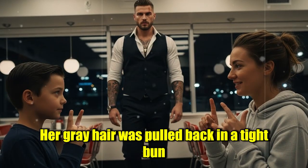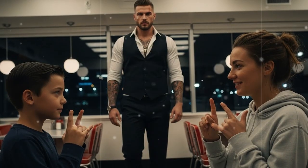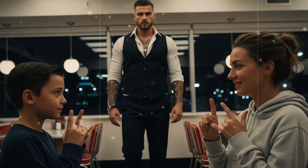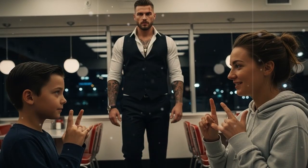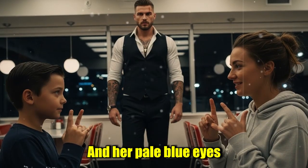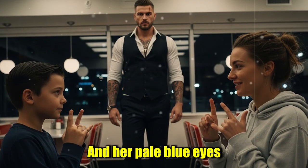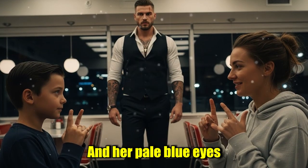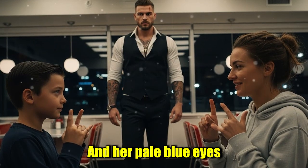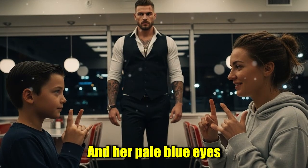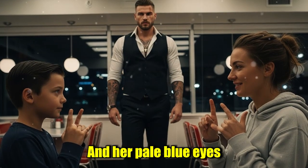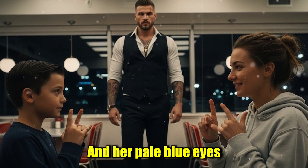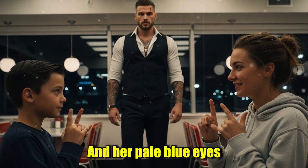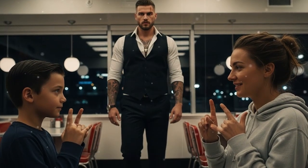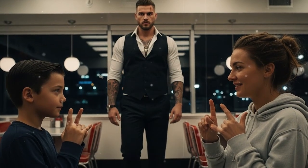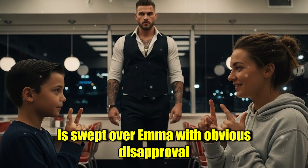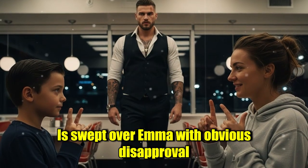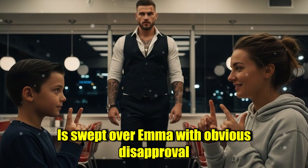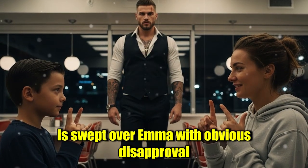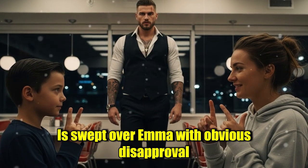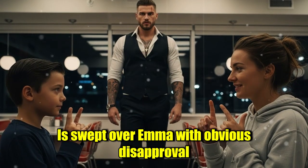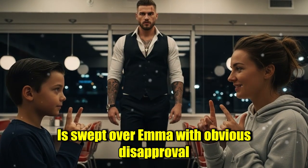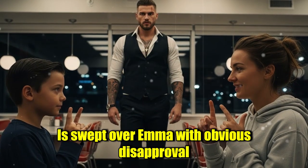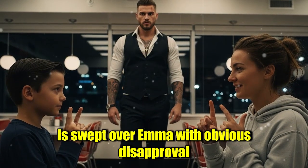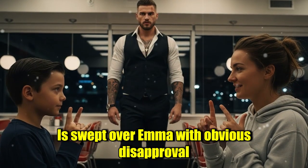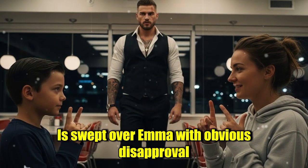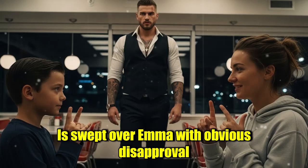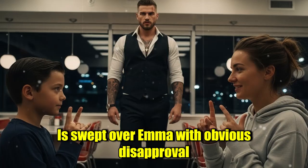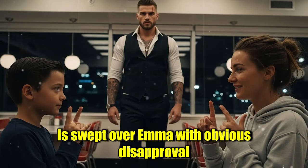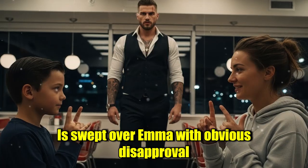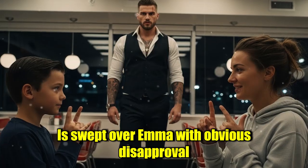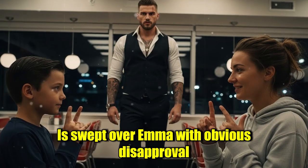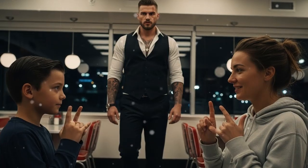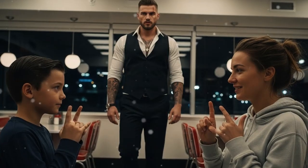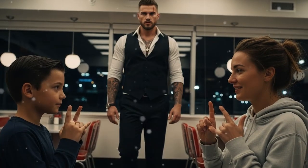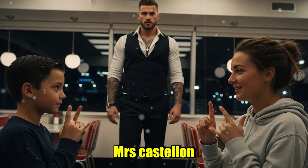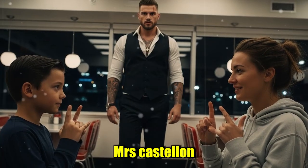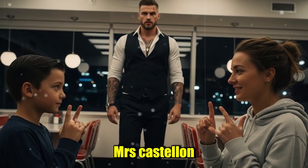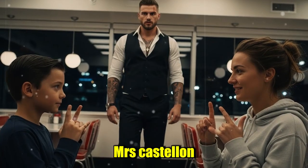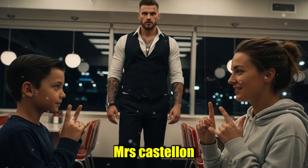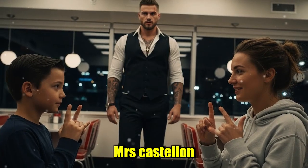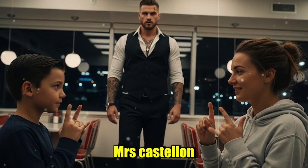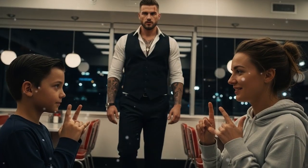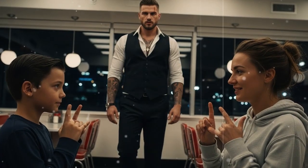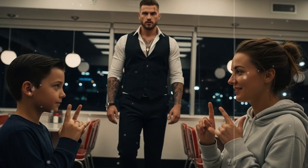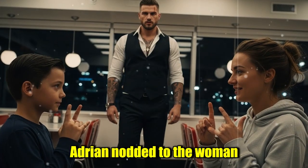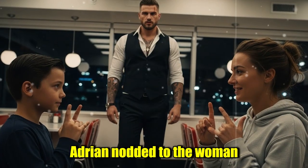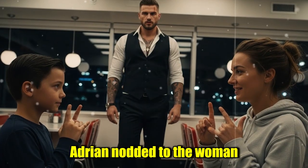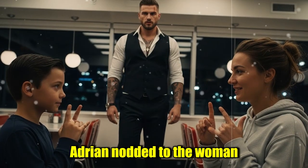bun, and her pale blue eyes swept over Emma with obvious disapproval. Mrs. Castellano, Adrian